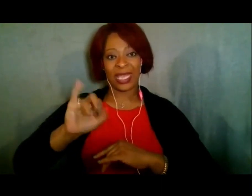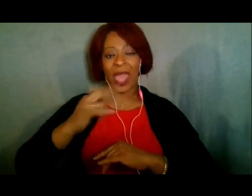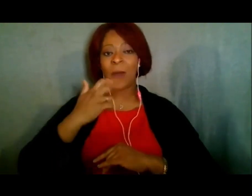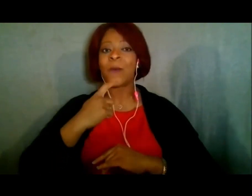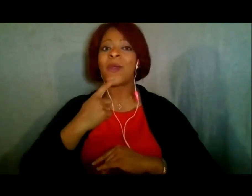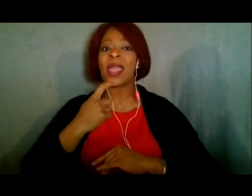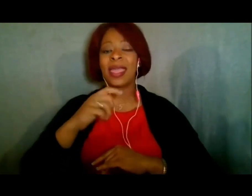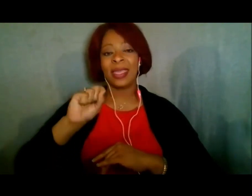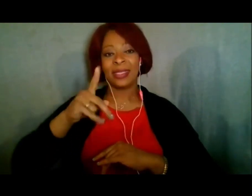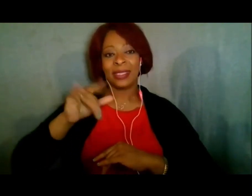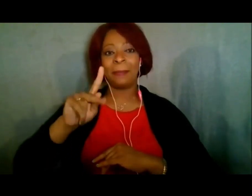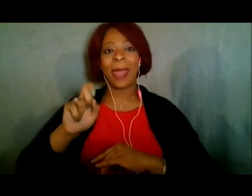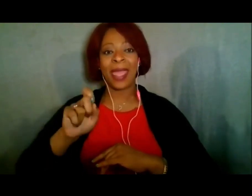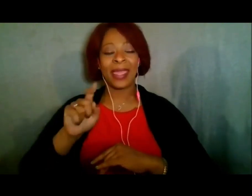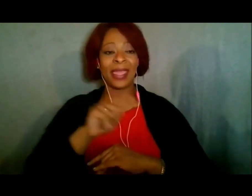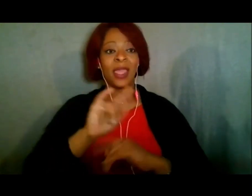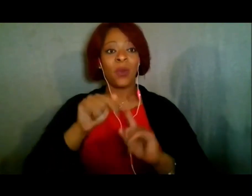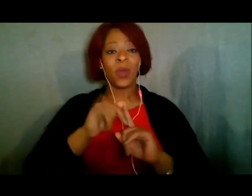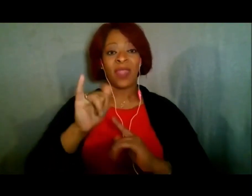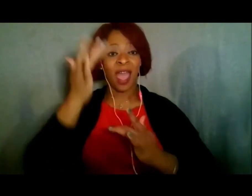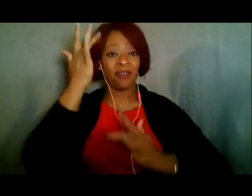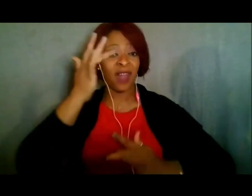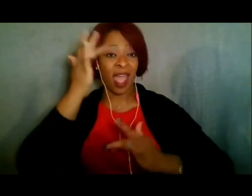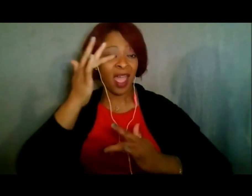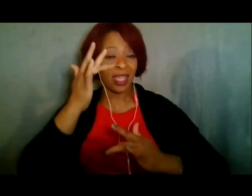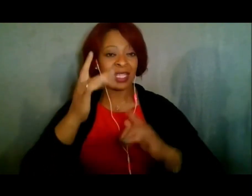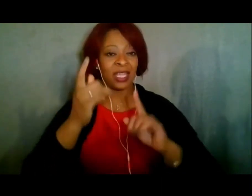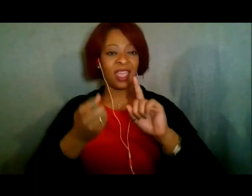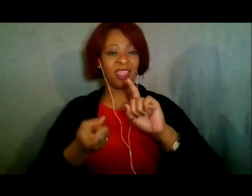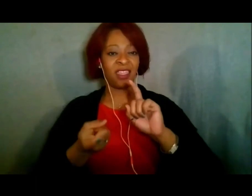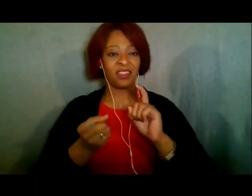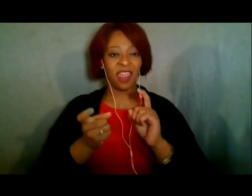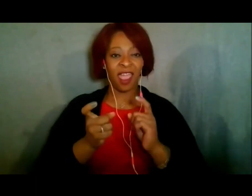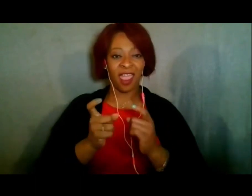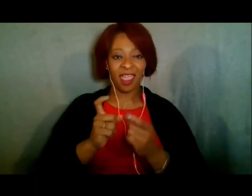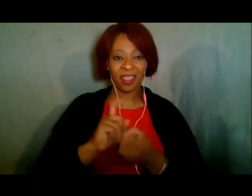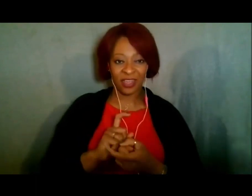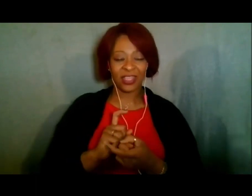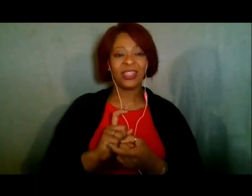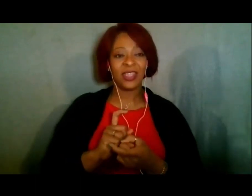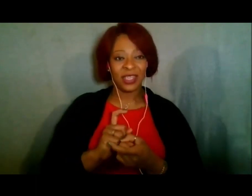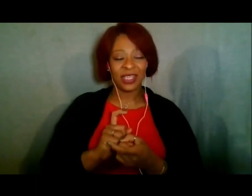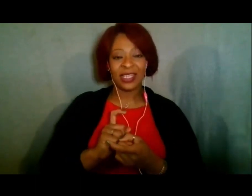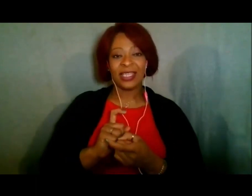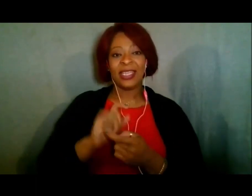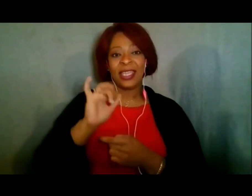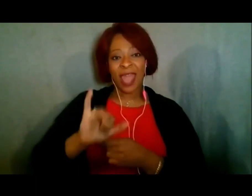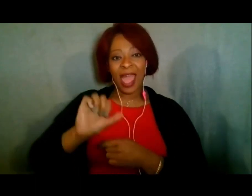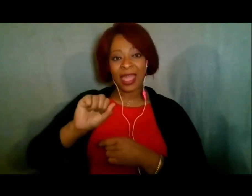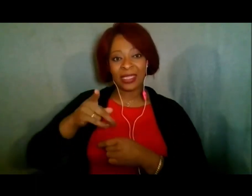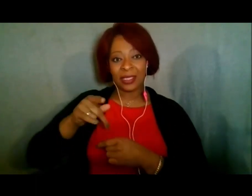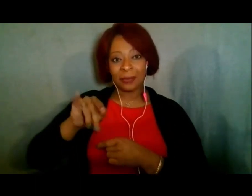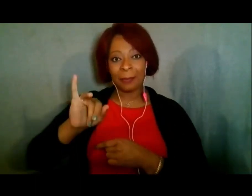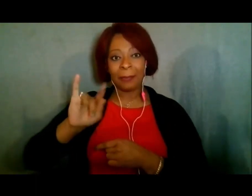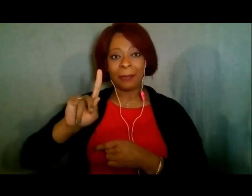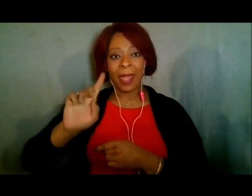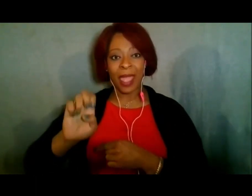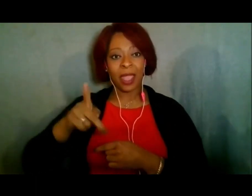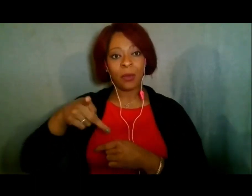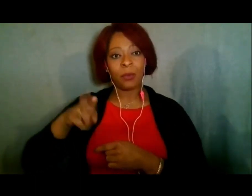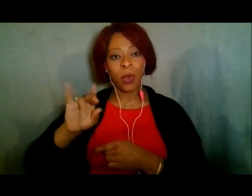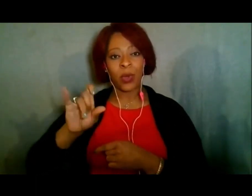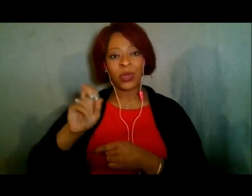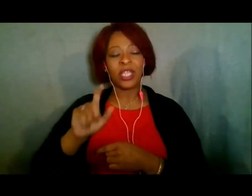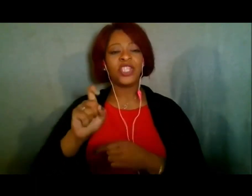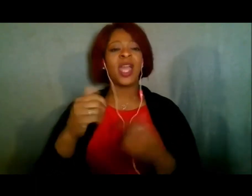So when the virus makes changes to the spike protein, we still should have